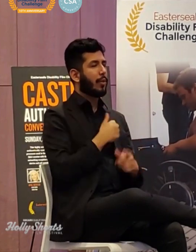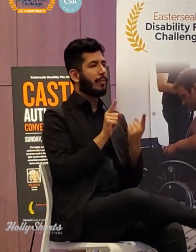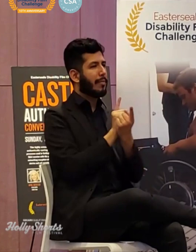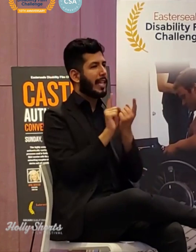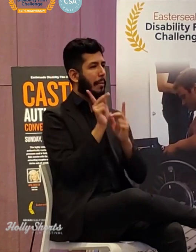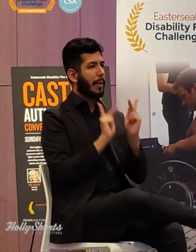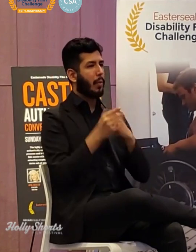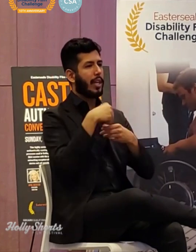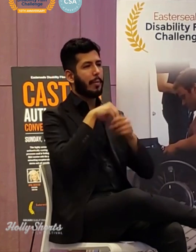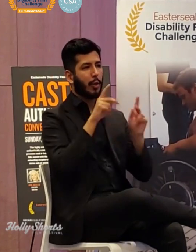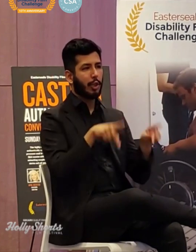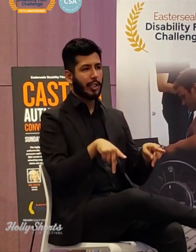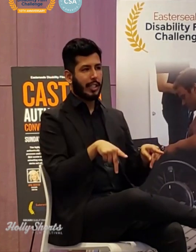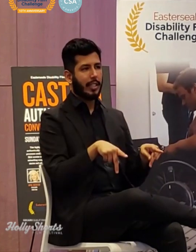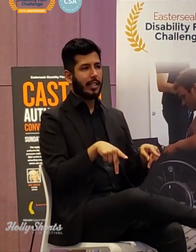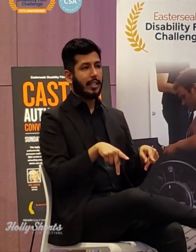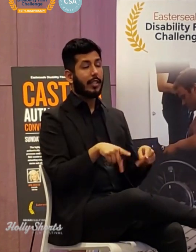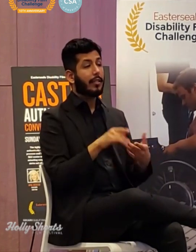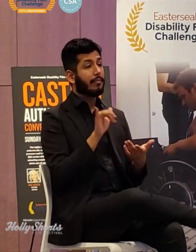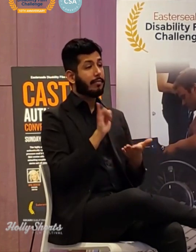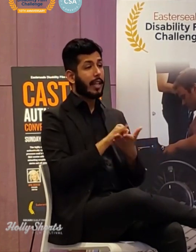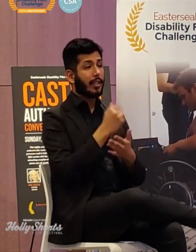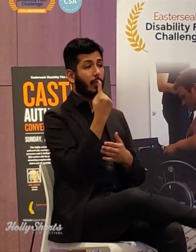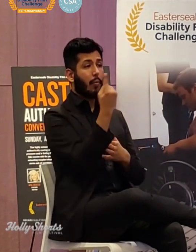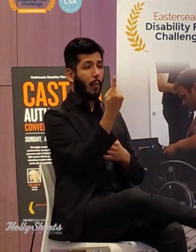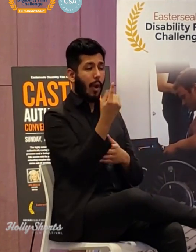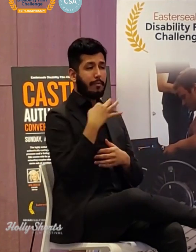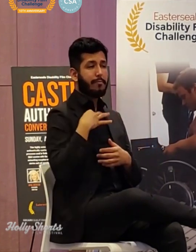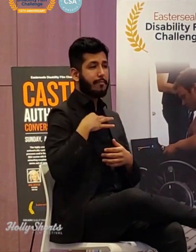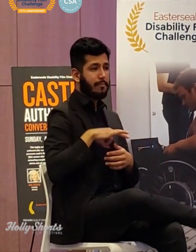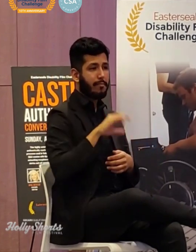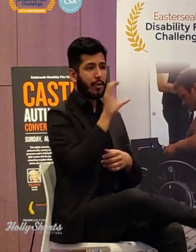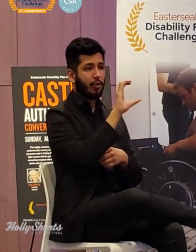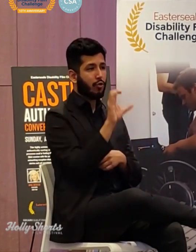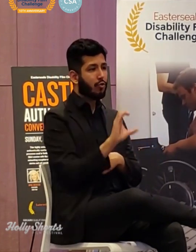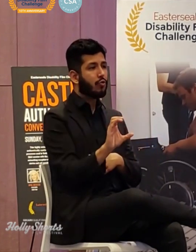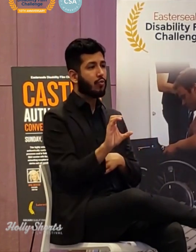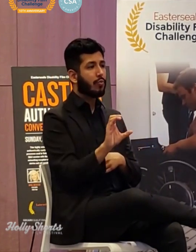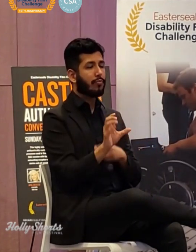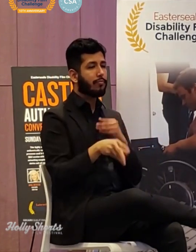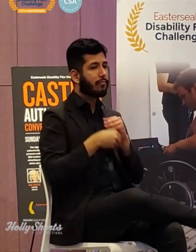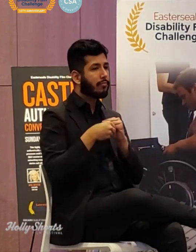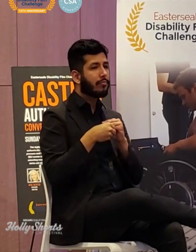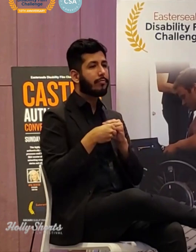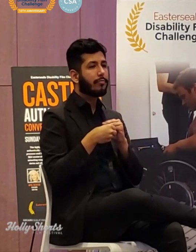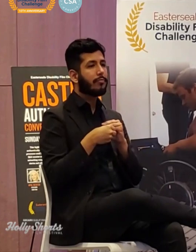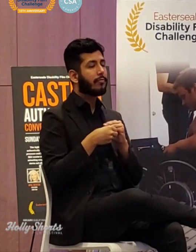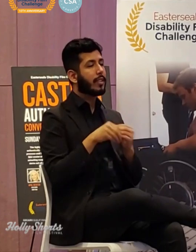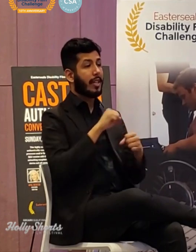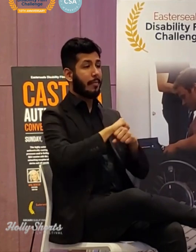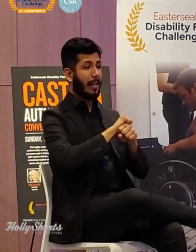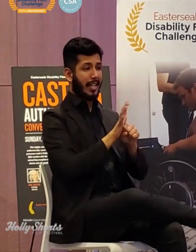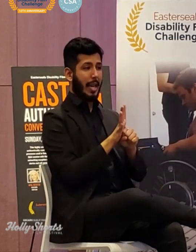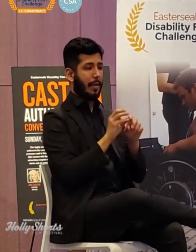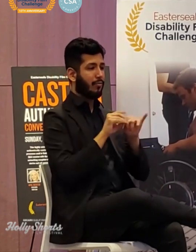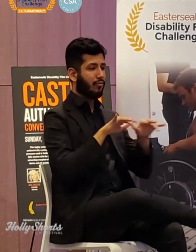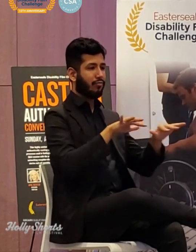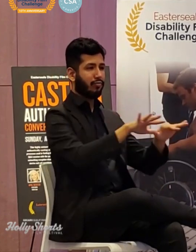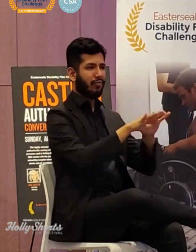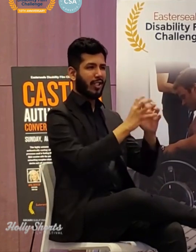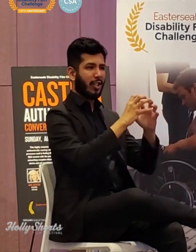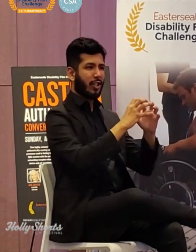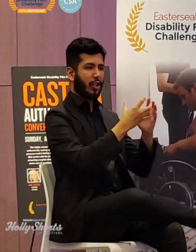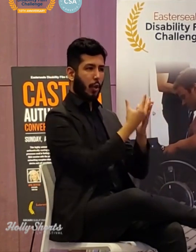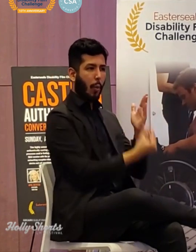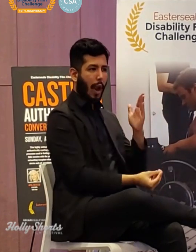I have to say that that's the one thing that Zoom sort of has, I mean, that the pandemic sort of took away, because when we